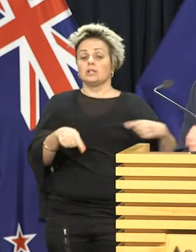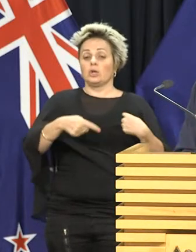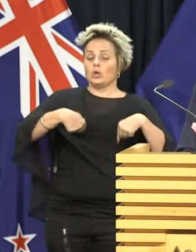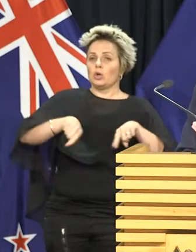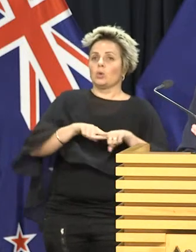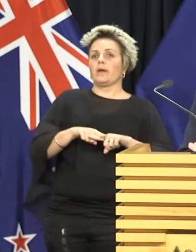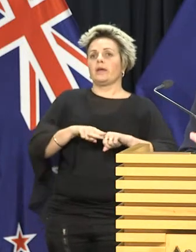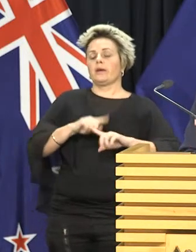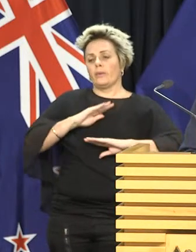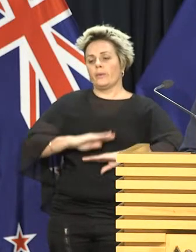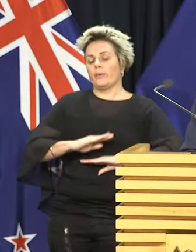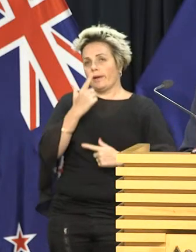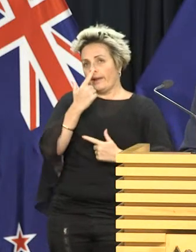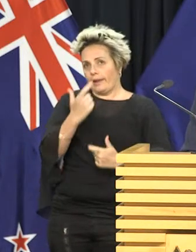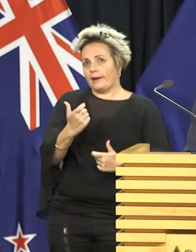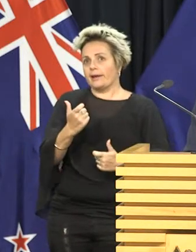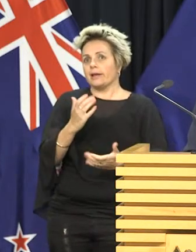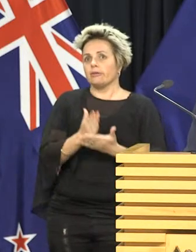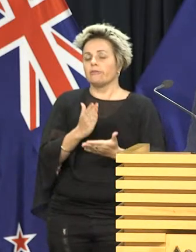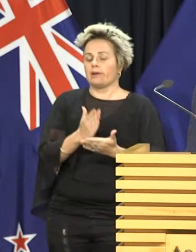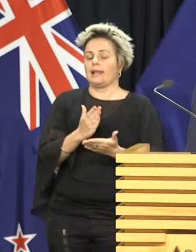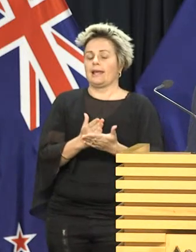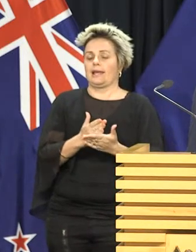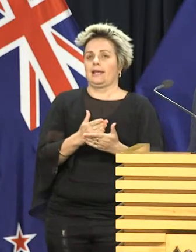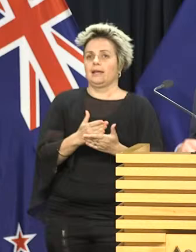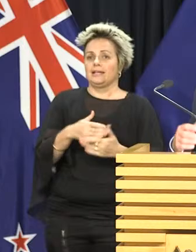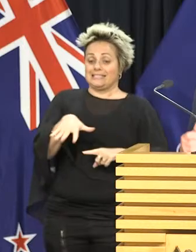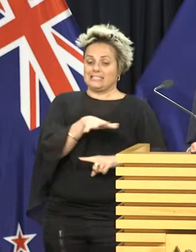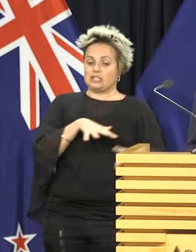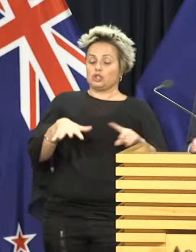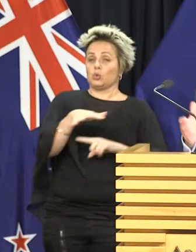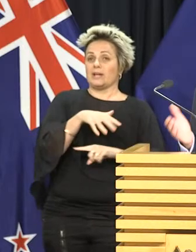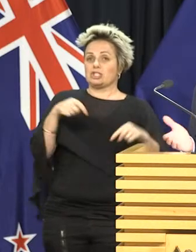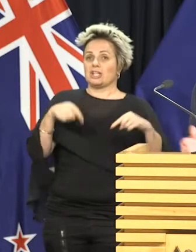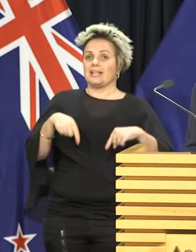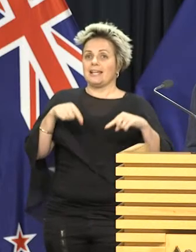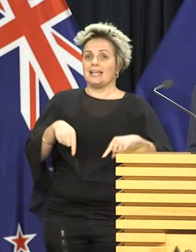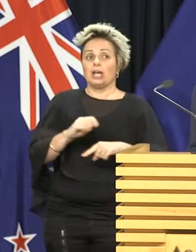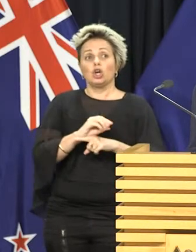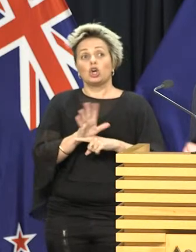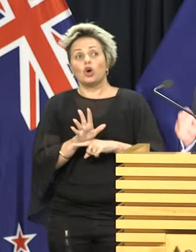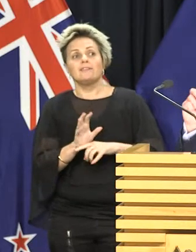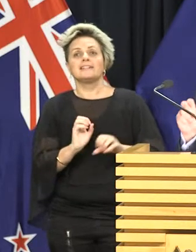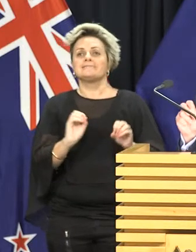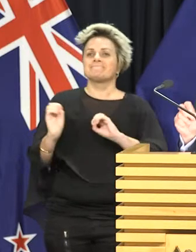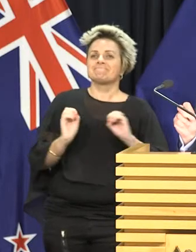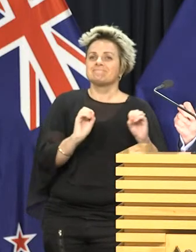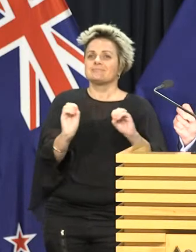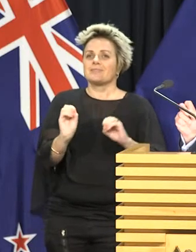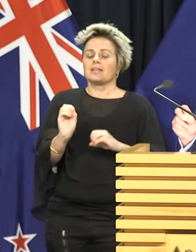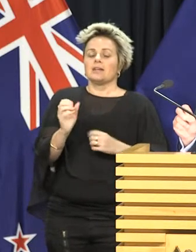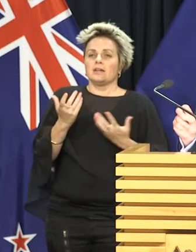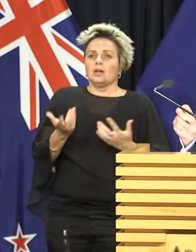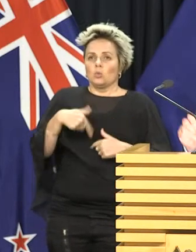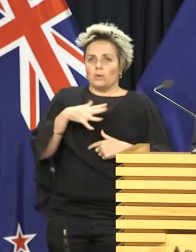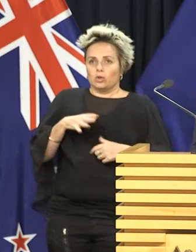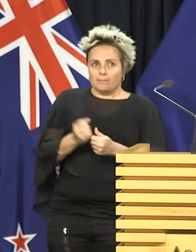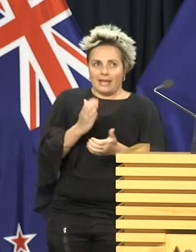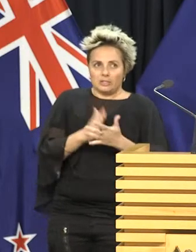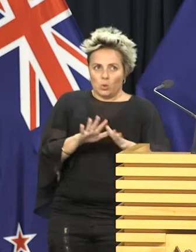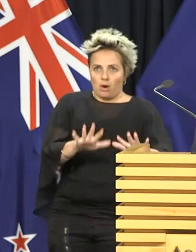in a very fortunate and hard-won position of being COVID-free, and we don't want to take our eye off the